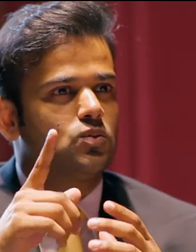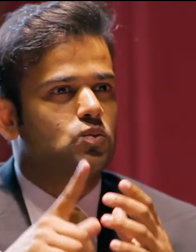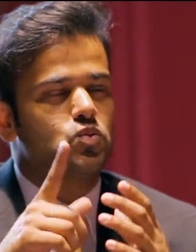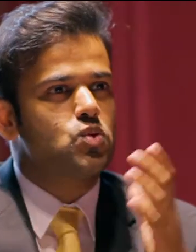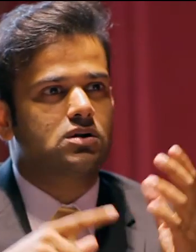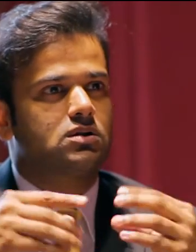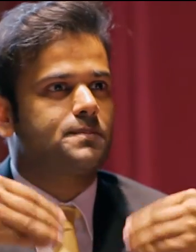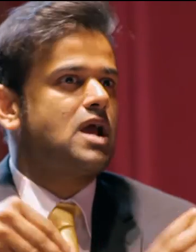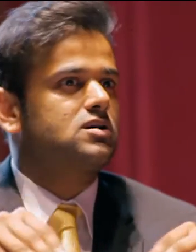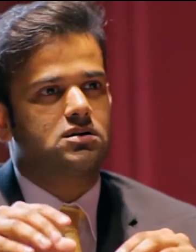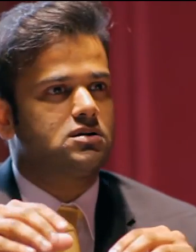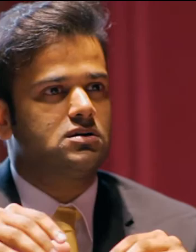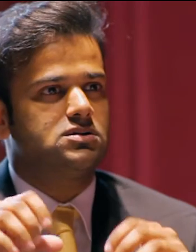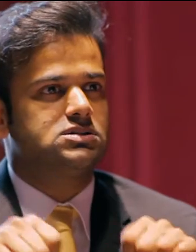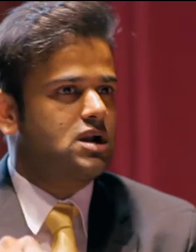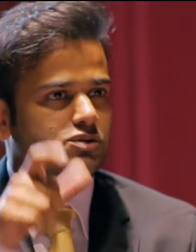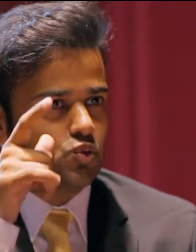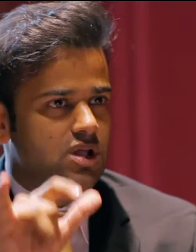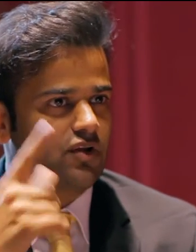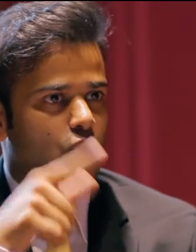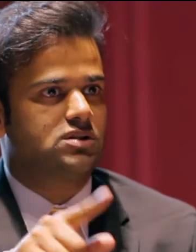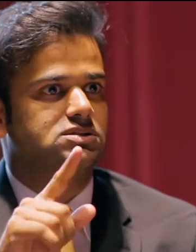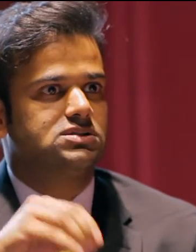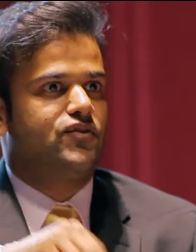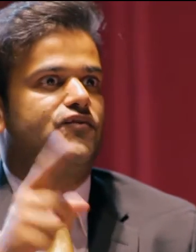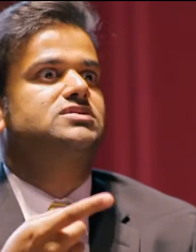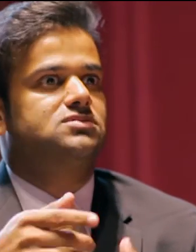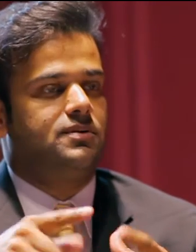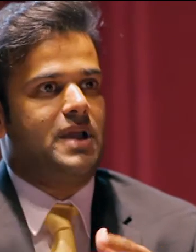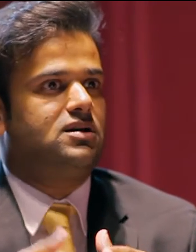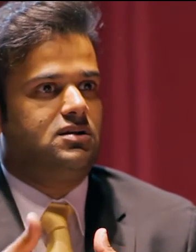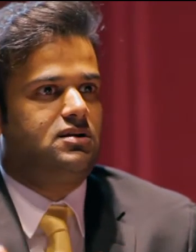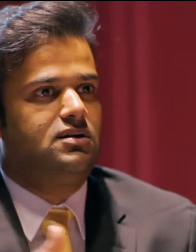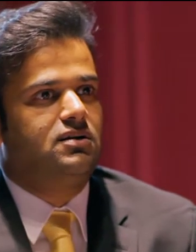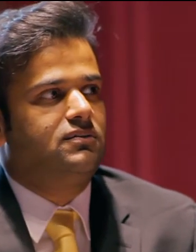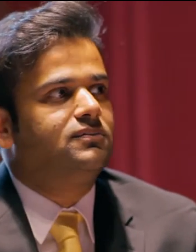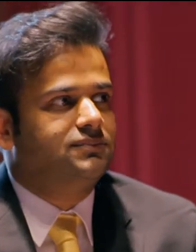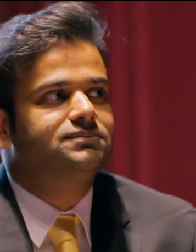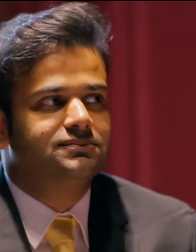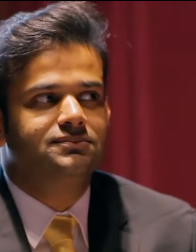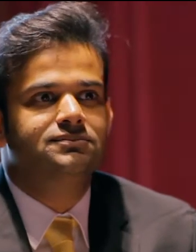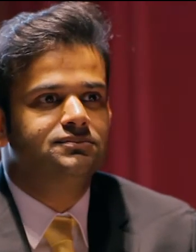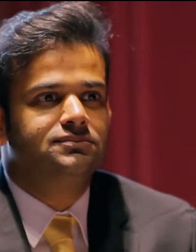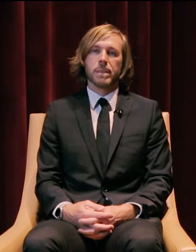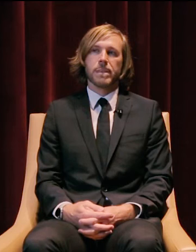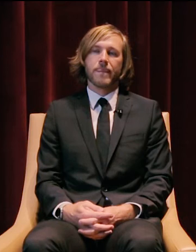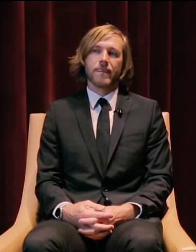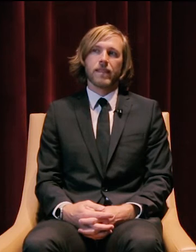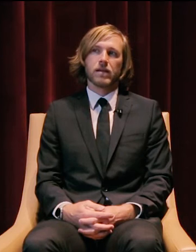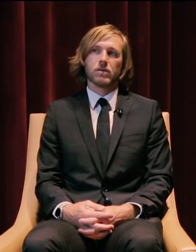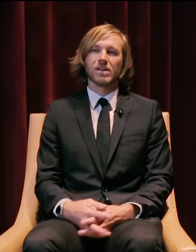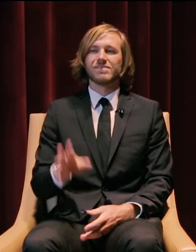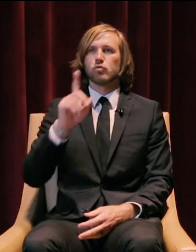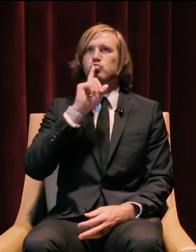you contact your clients and how do you market, what your market strategy looks like that at the beginning?